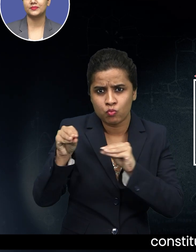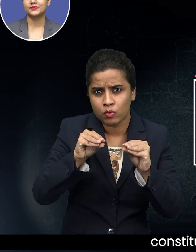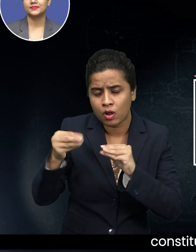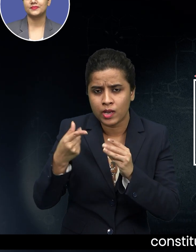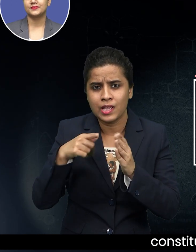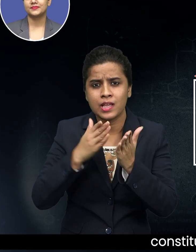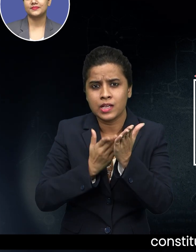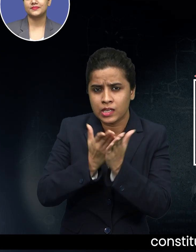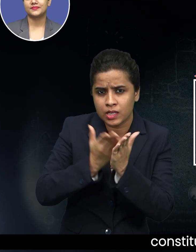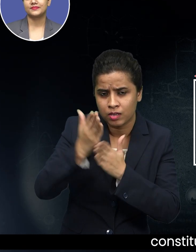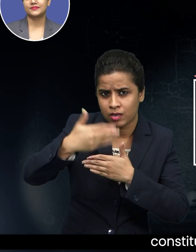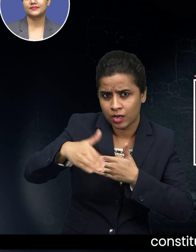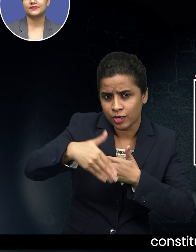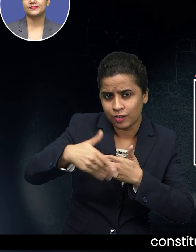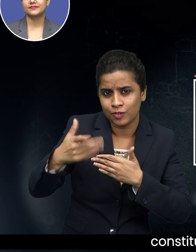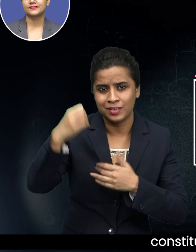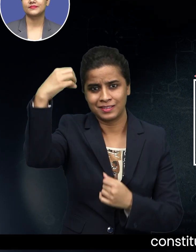current.